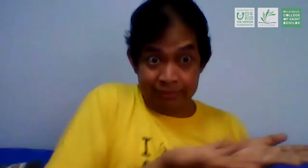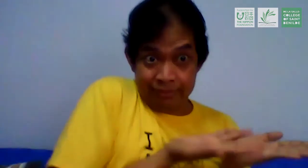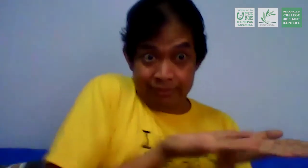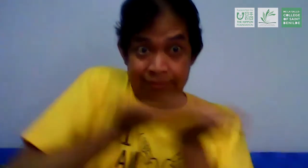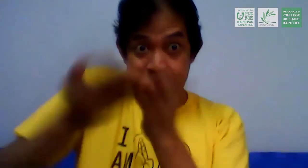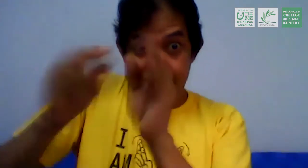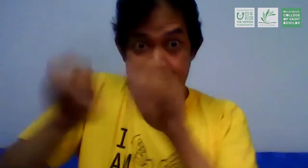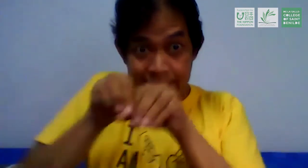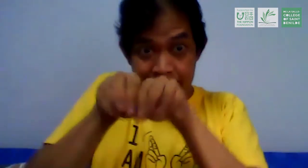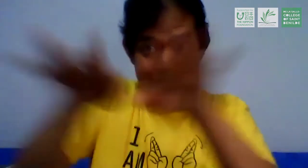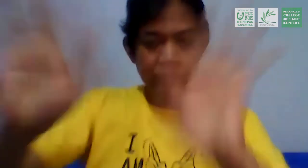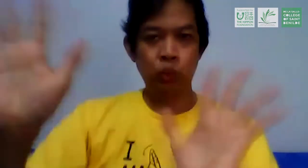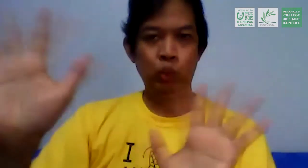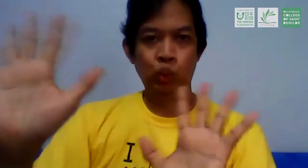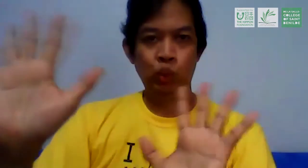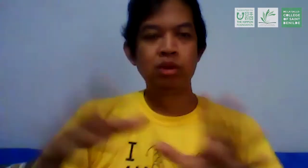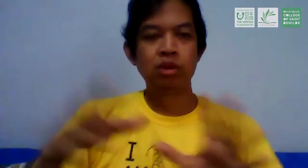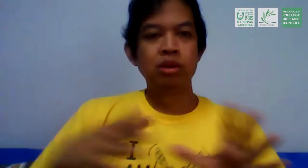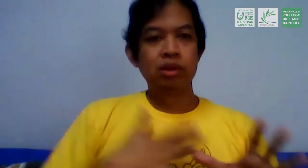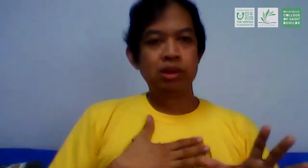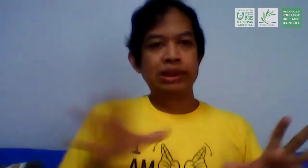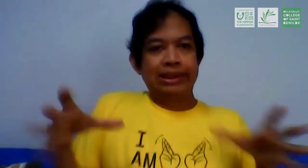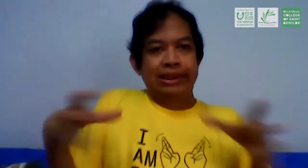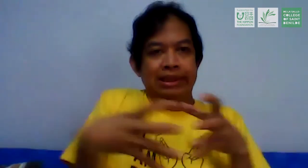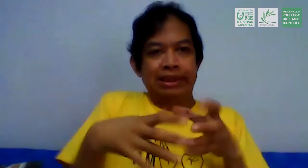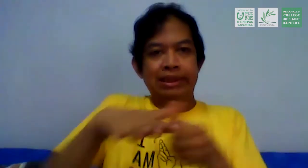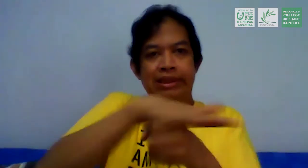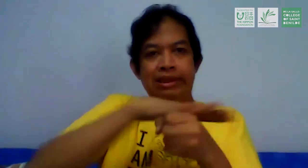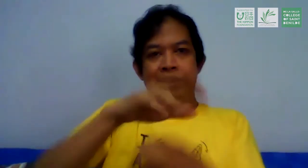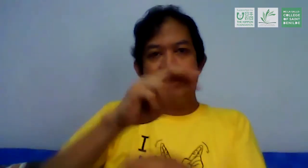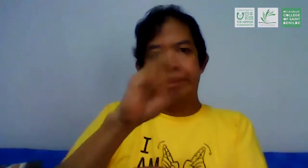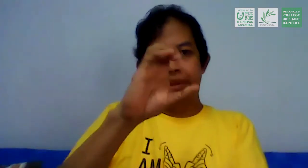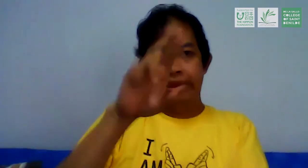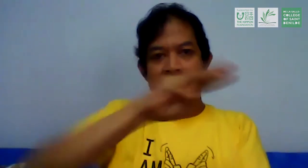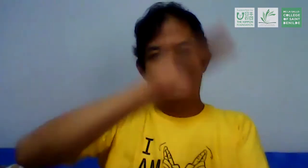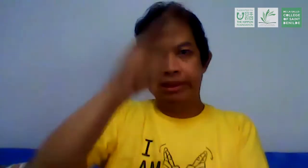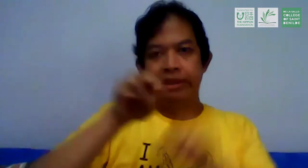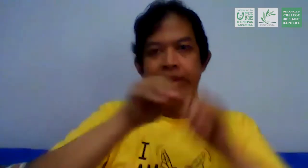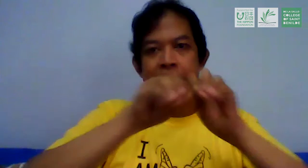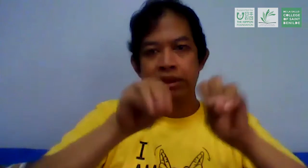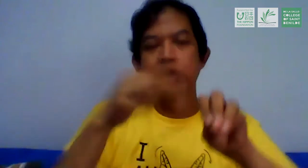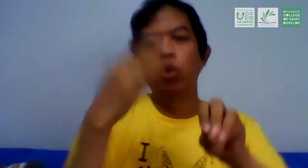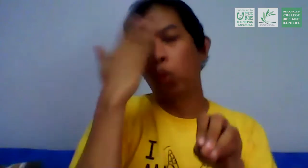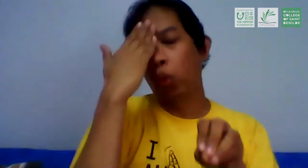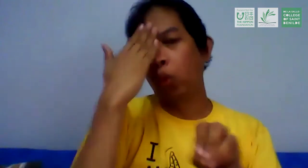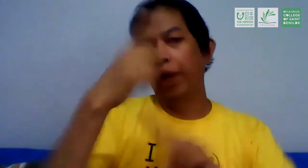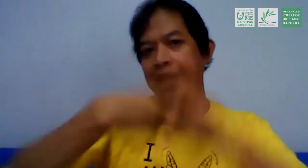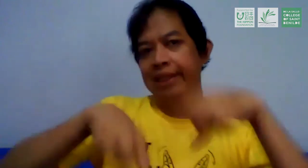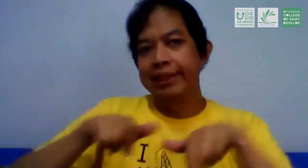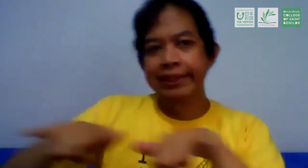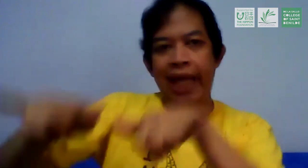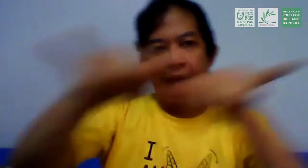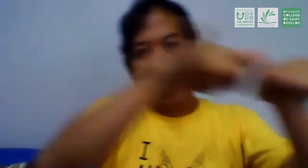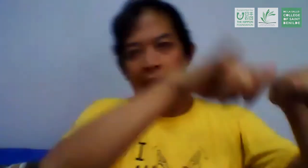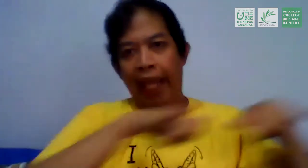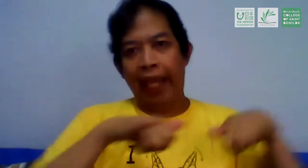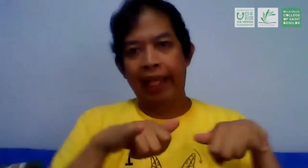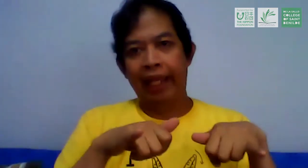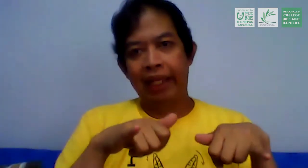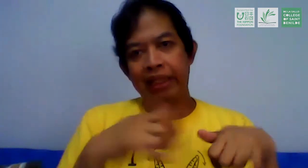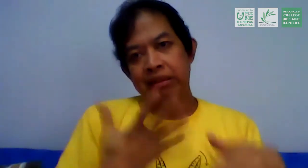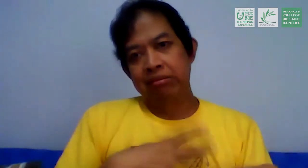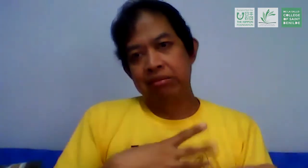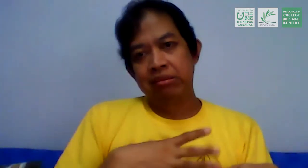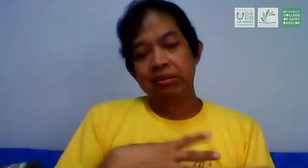want to make sure that we don't uh, kind of bring that language to Manila, for